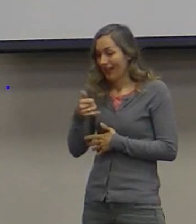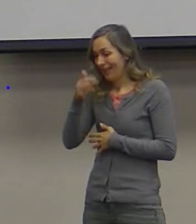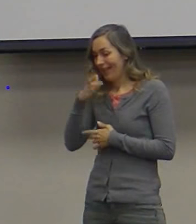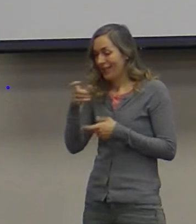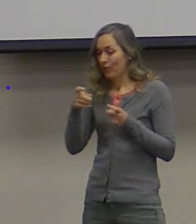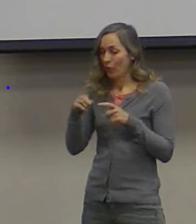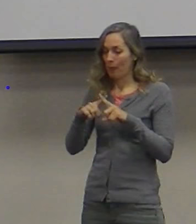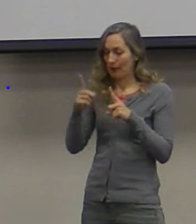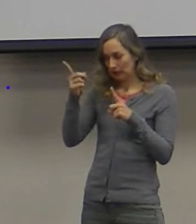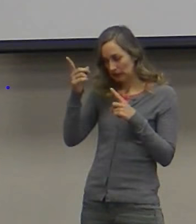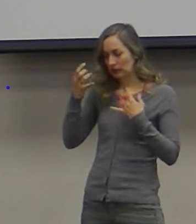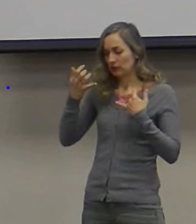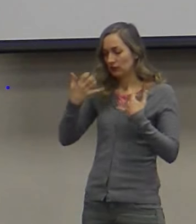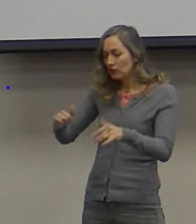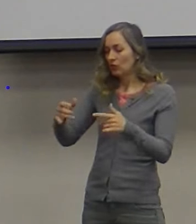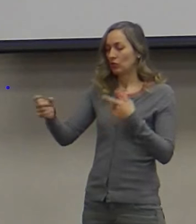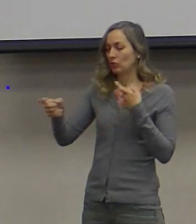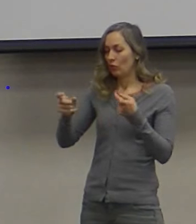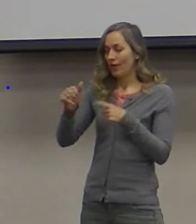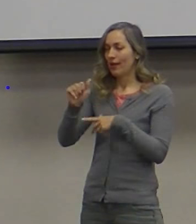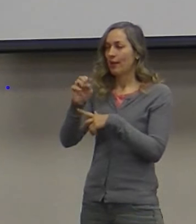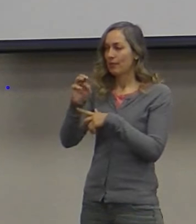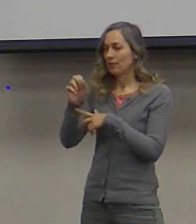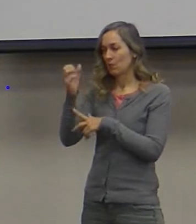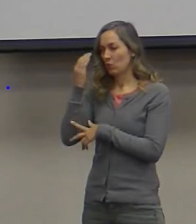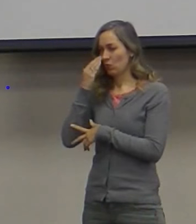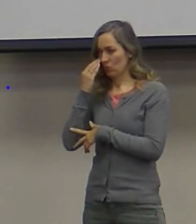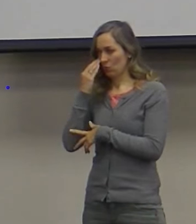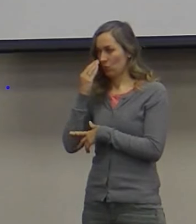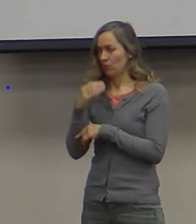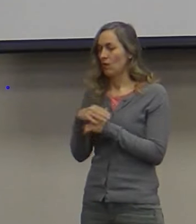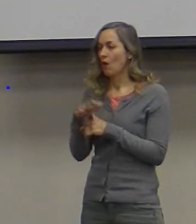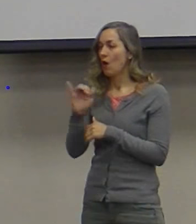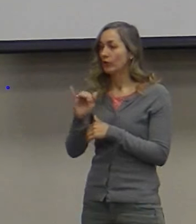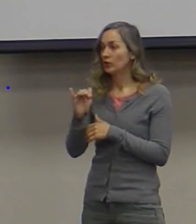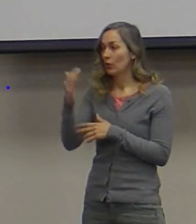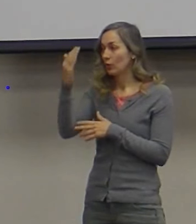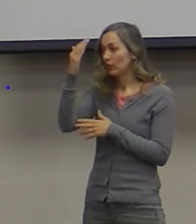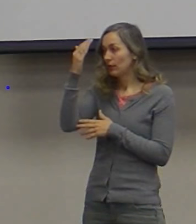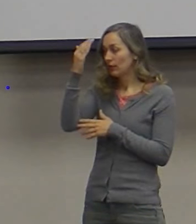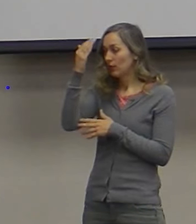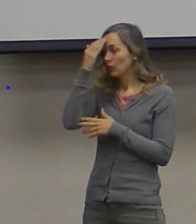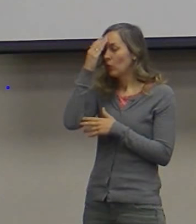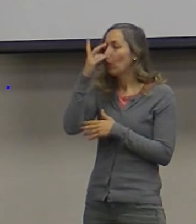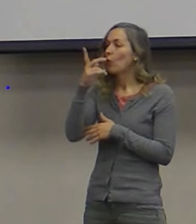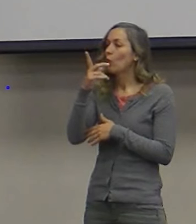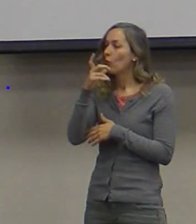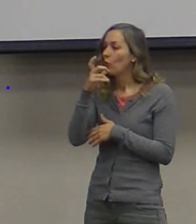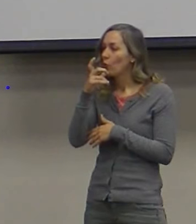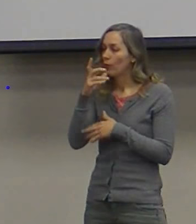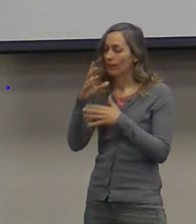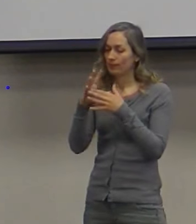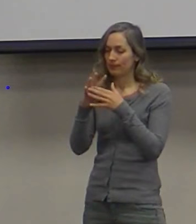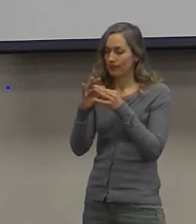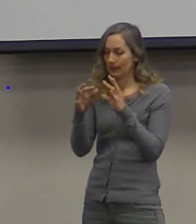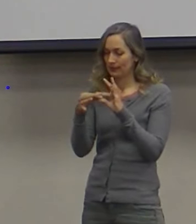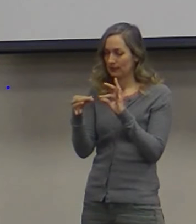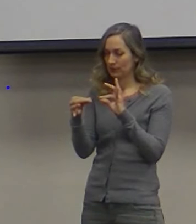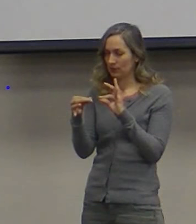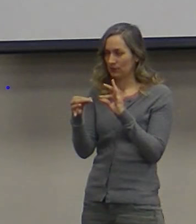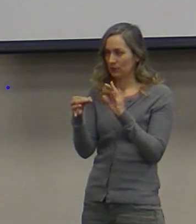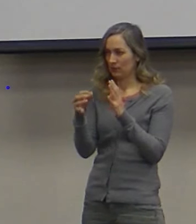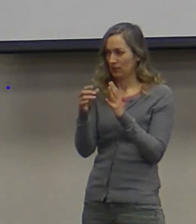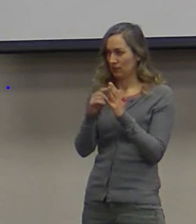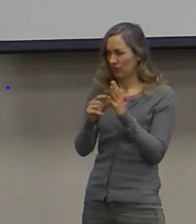God was in control, and he knew that. He also recognized who the message was. When you look there in verse, in verse